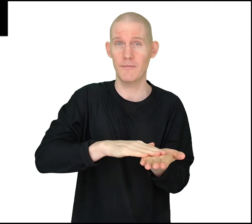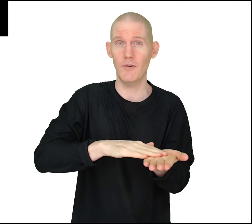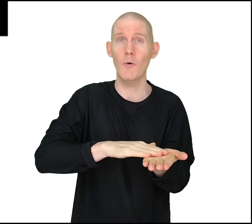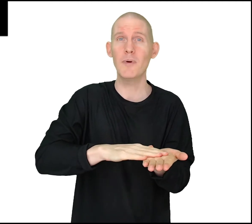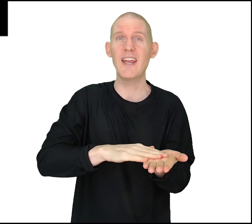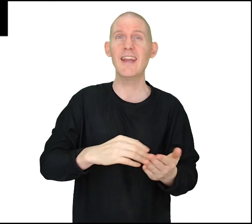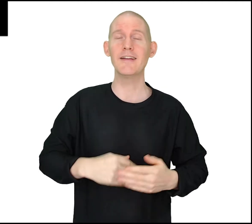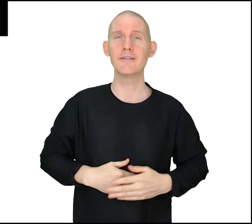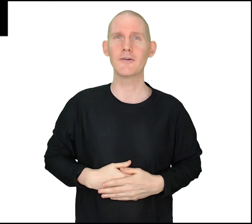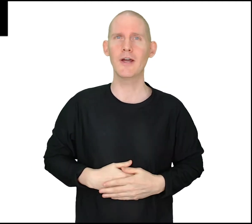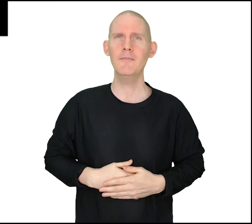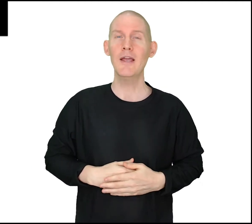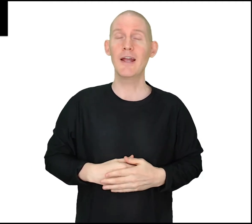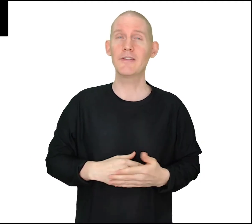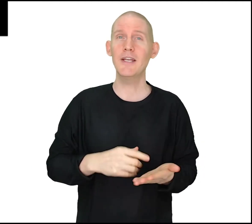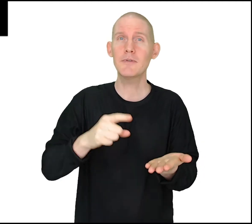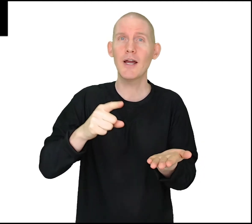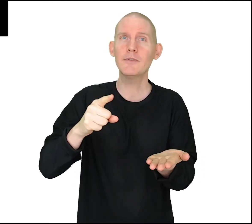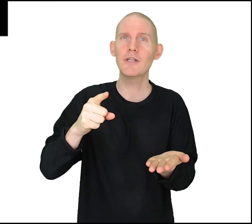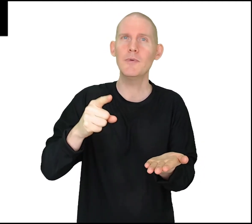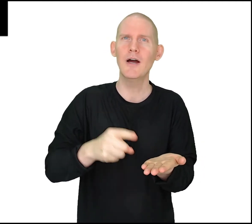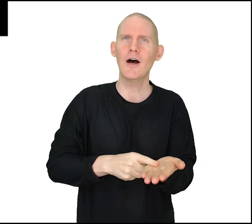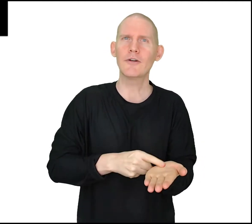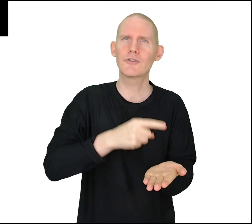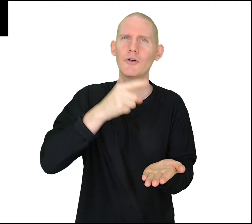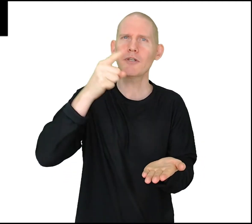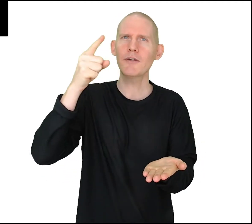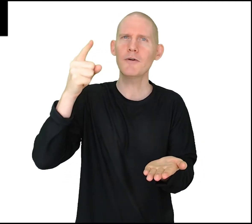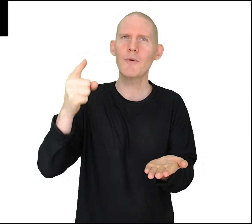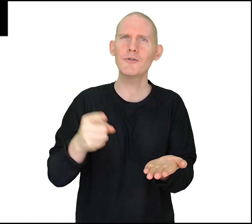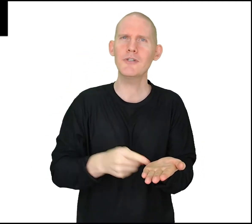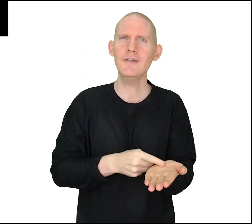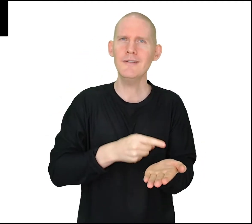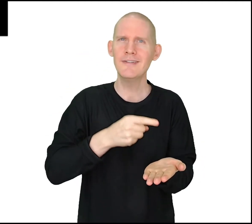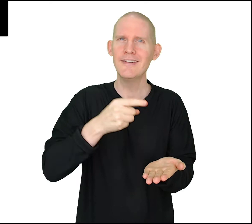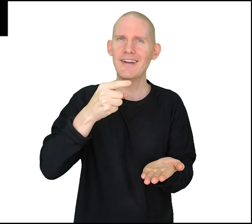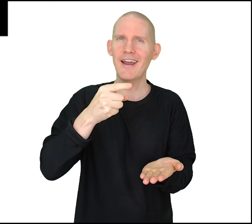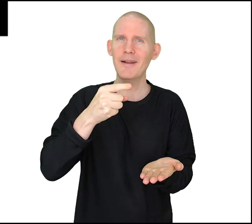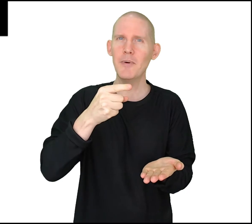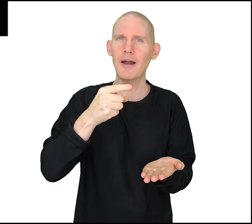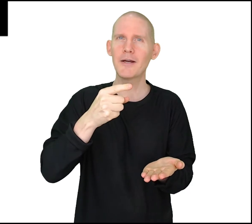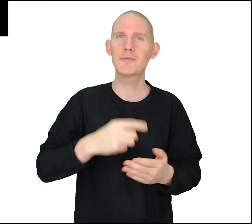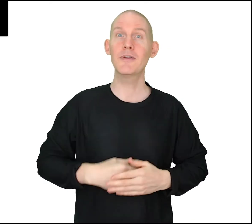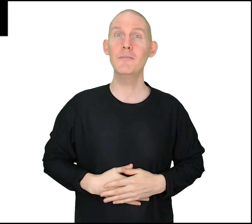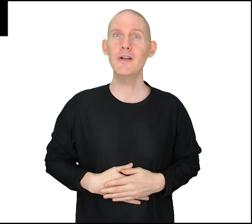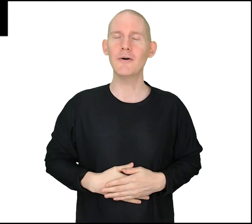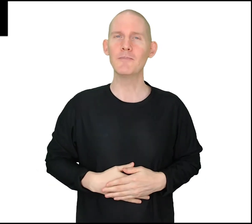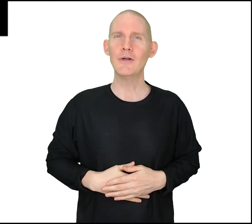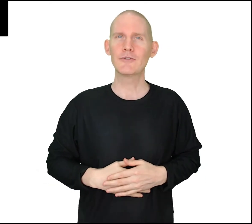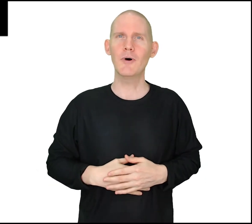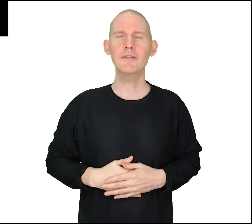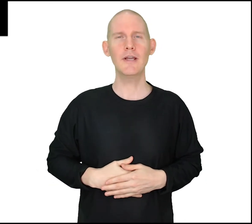open hand. Okay, at the same time, it's going to be a circular motion and back up to the middle. So all together we